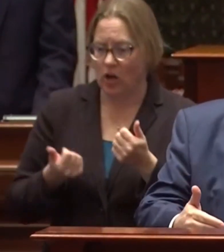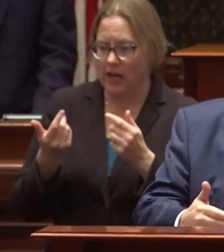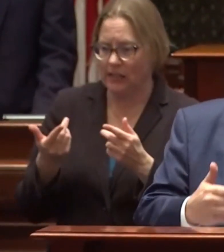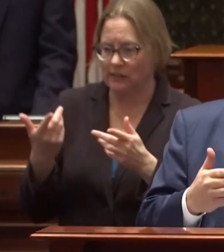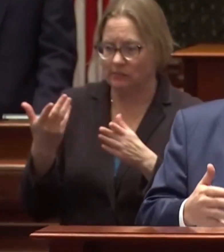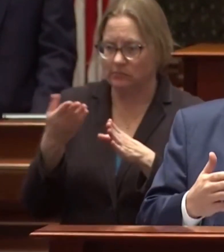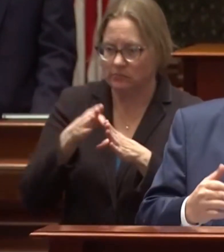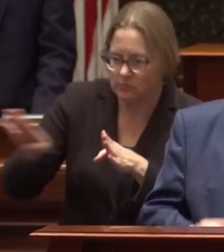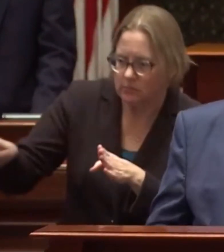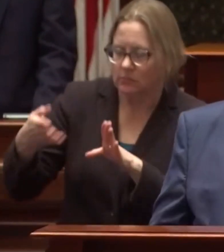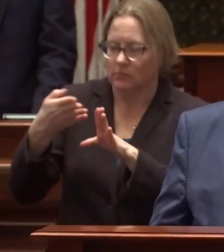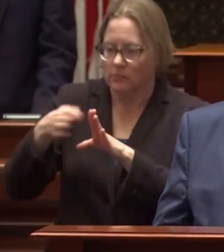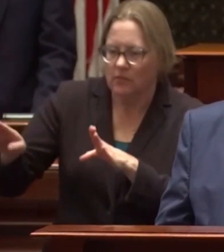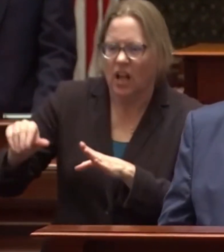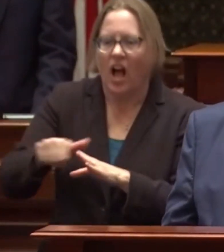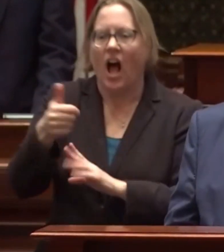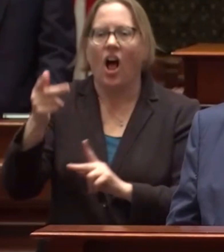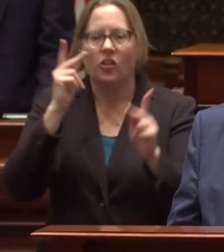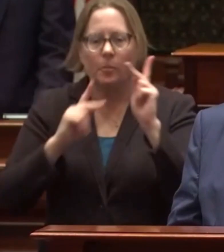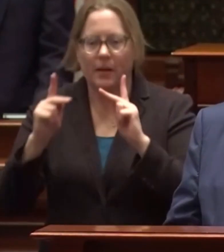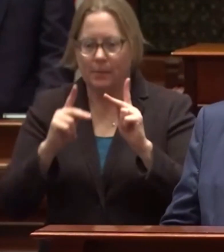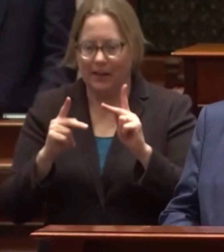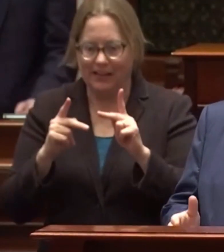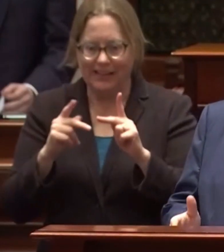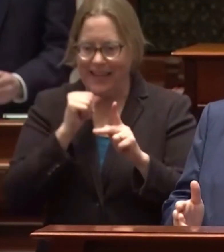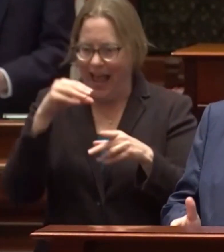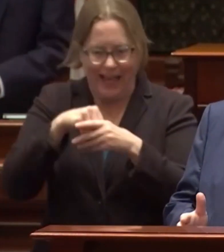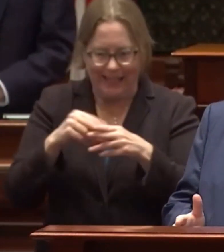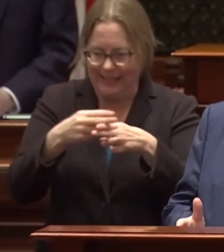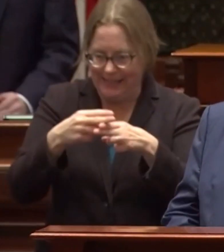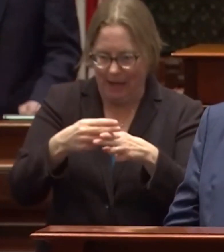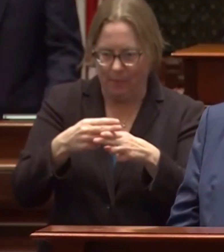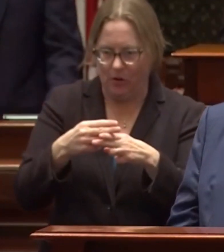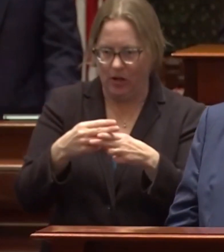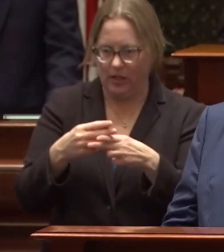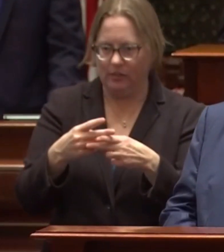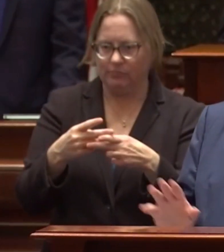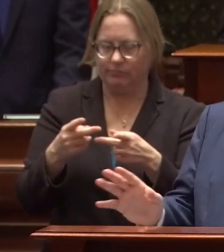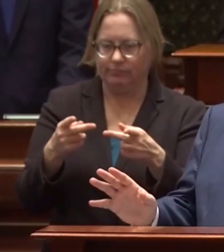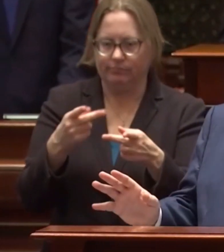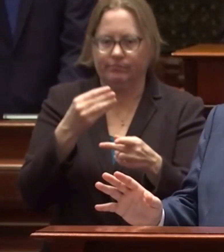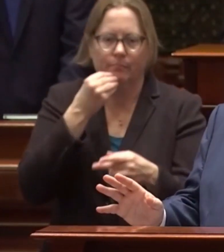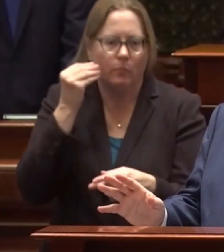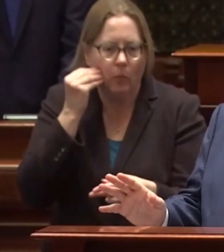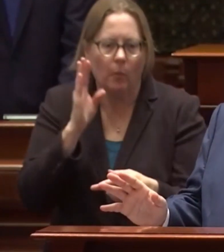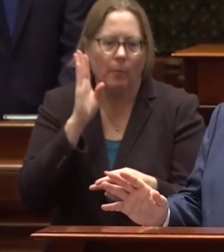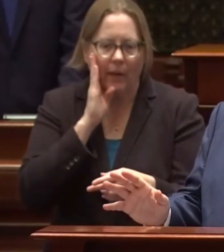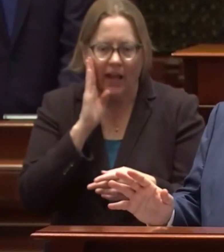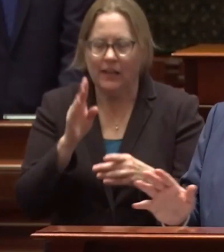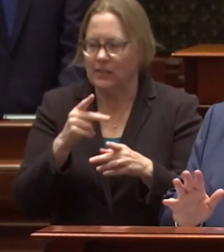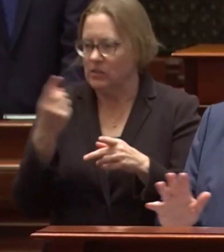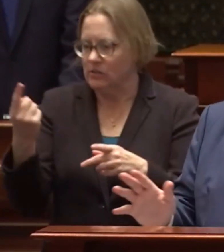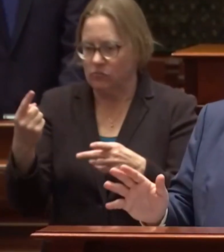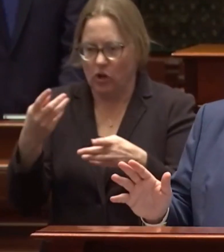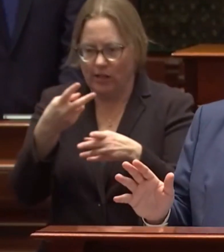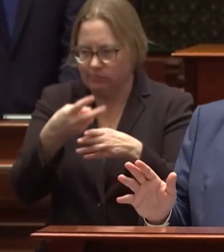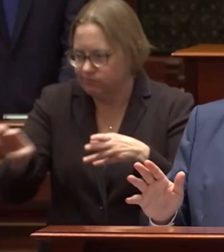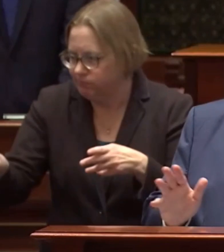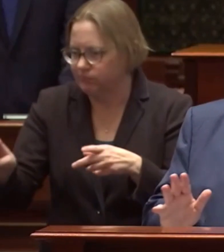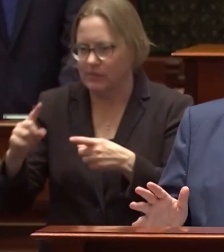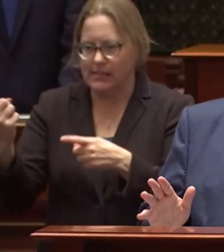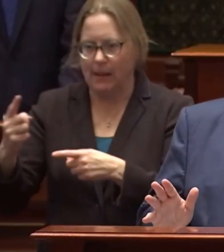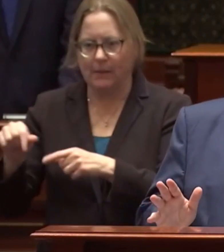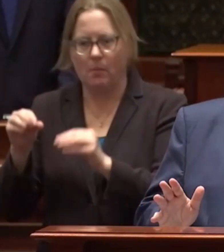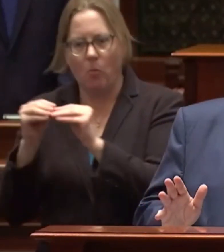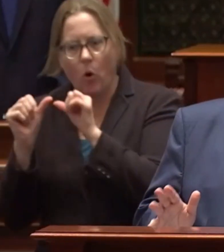as possible away from temporary shelter to more permanent settlement, wherever that may be. Not because we